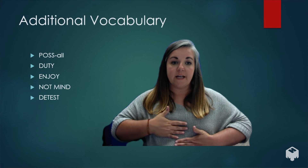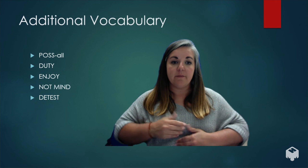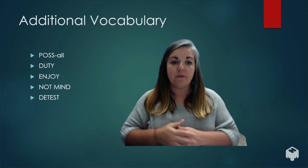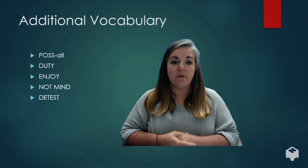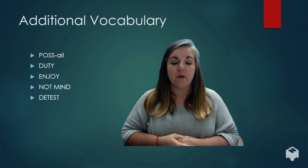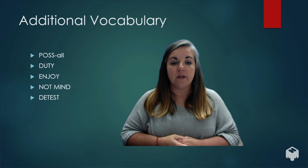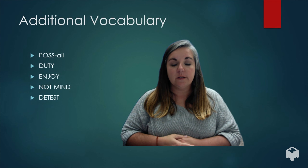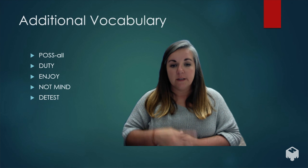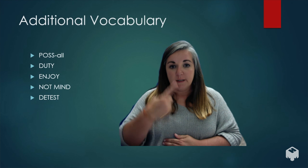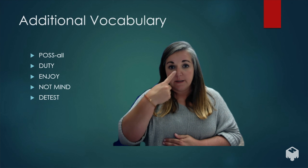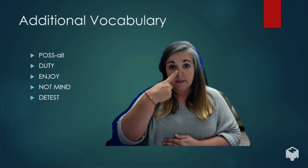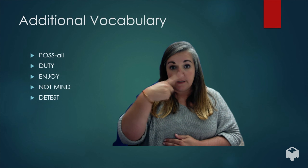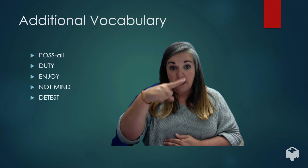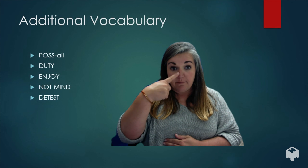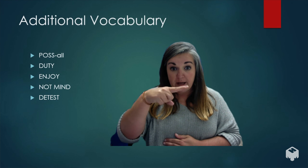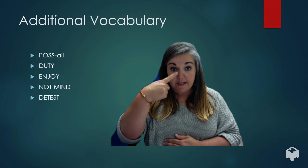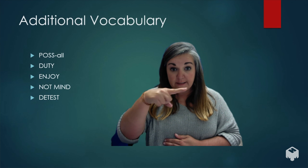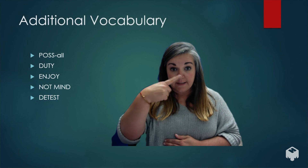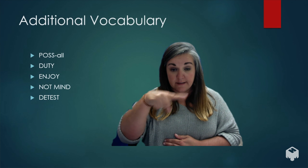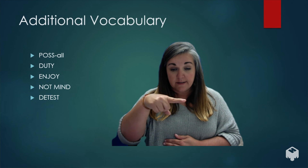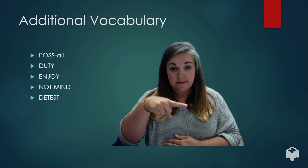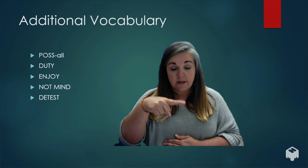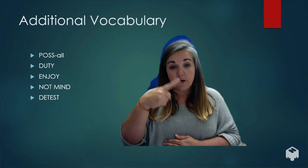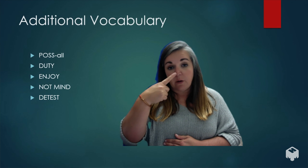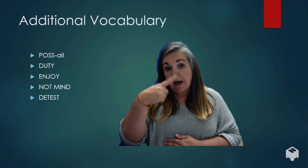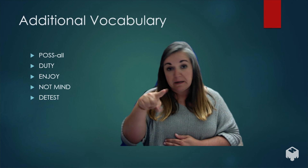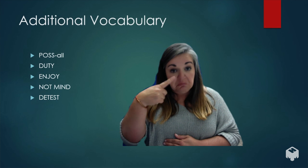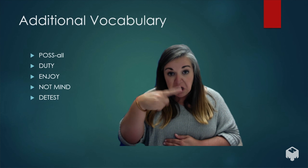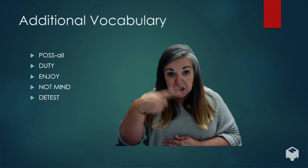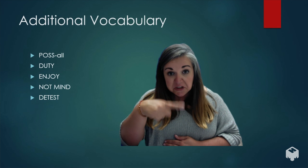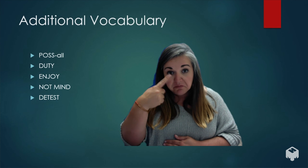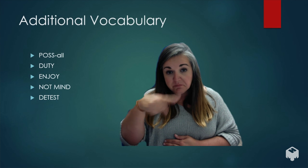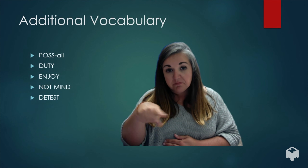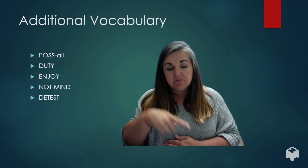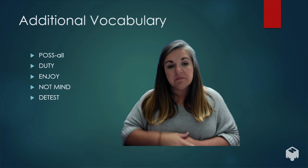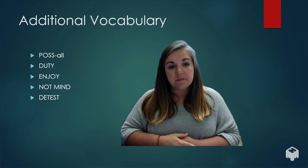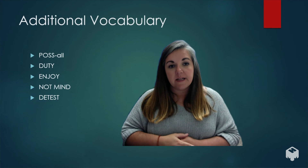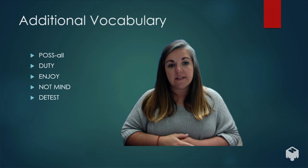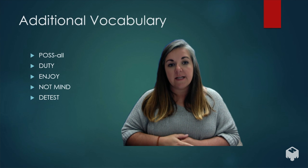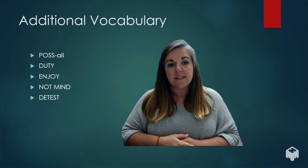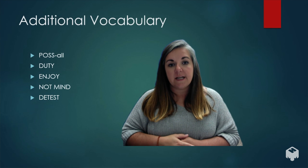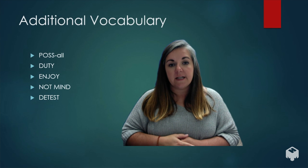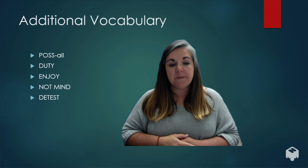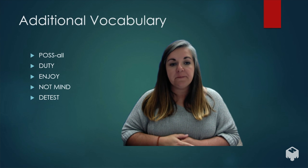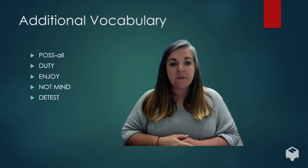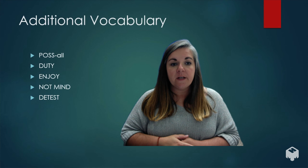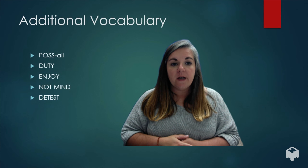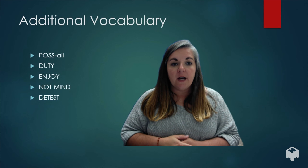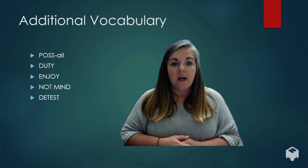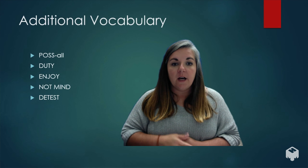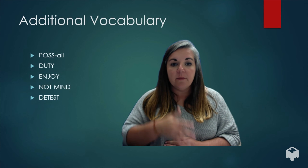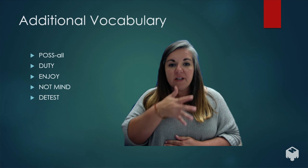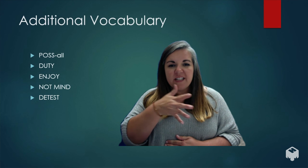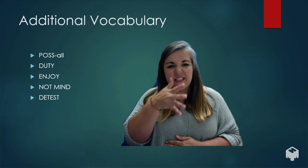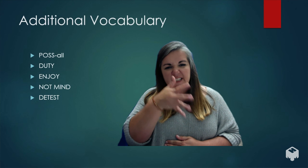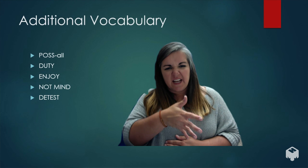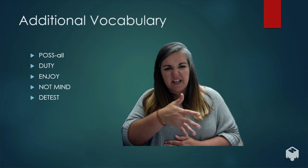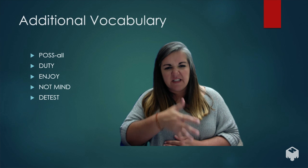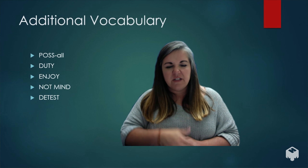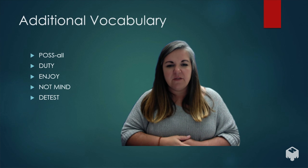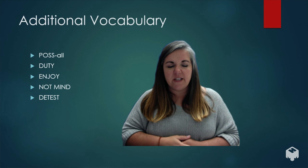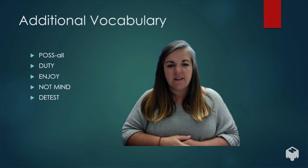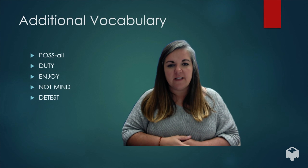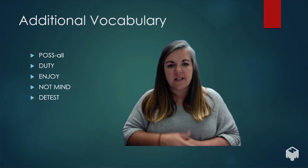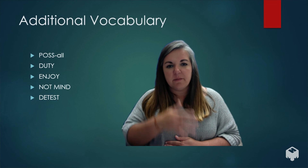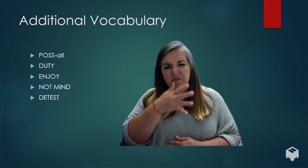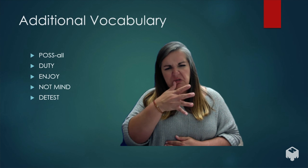seen this sign before. Not mind. So I don't mind. That sign. And